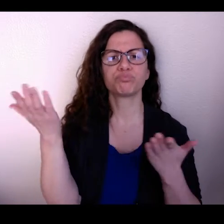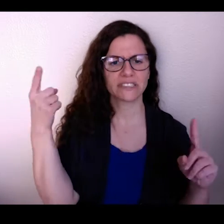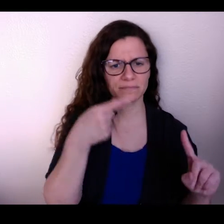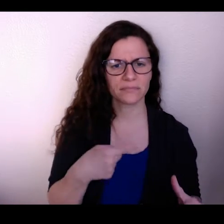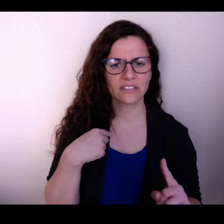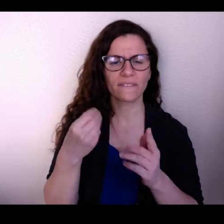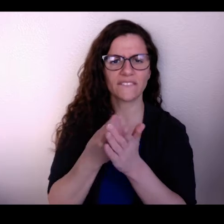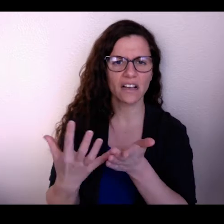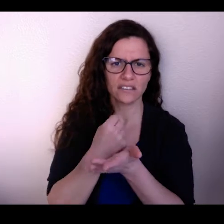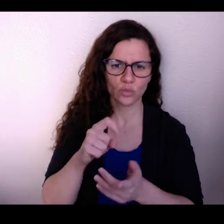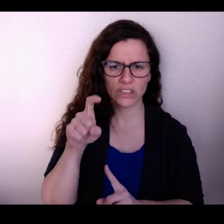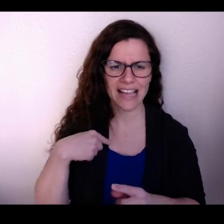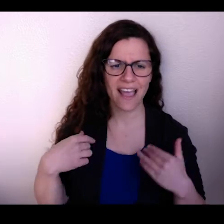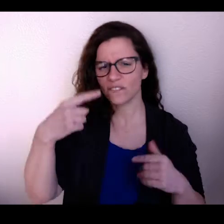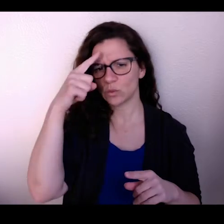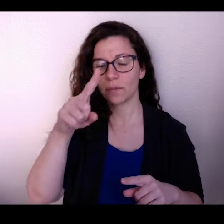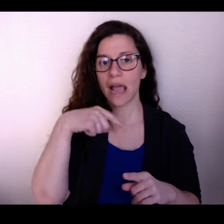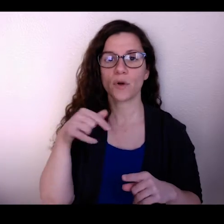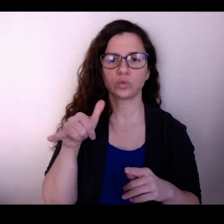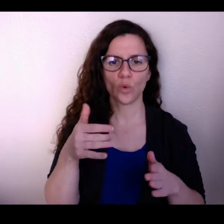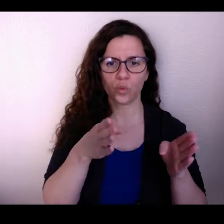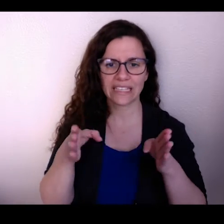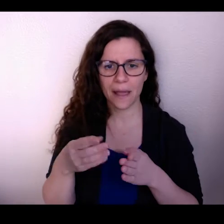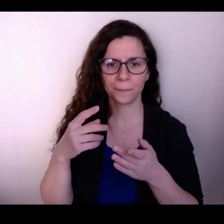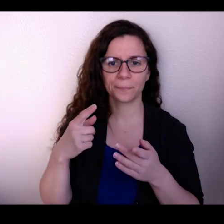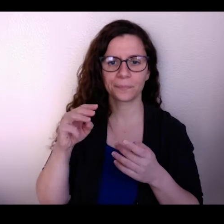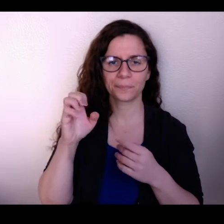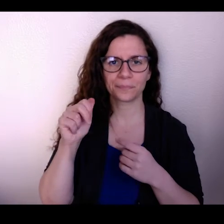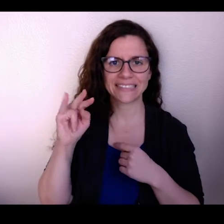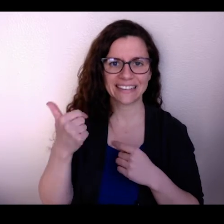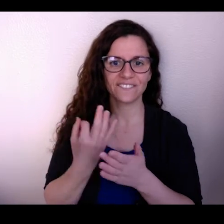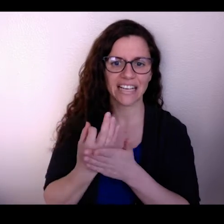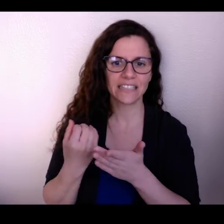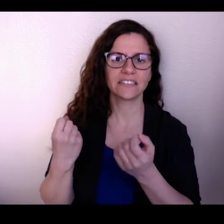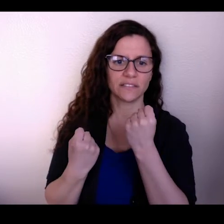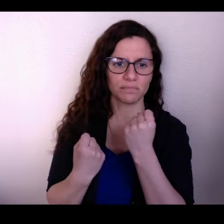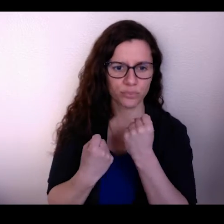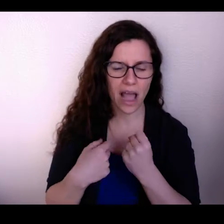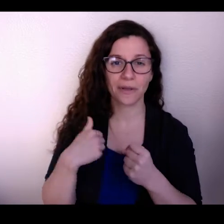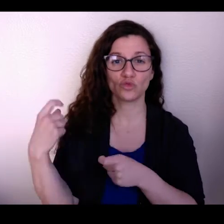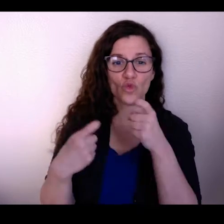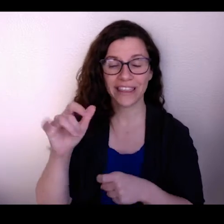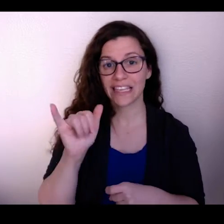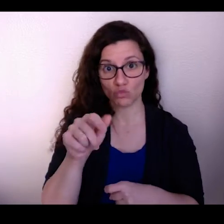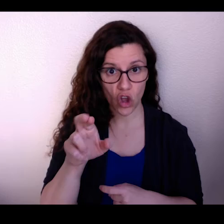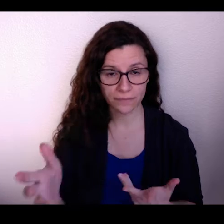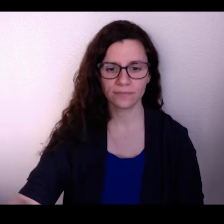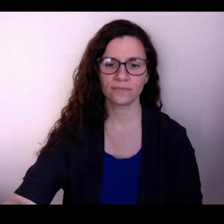well, that does bring me to the fundraising question I had for you, because I'm also organizing community financial